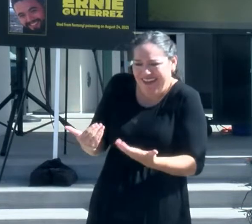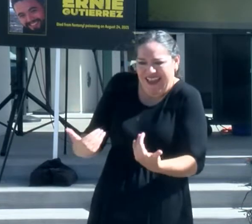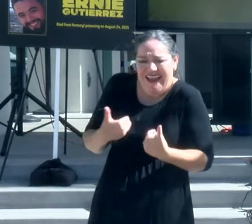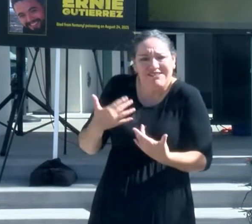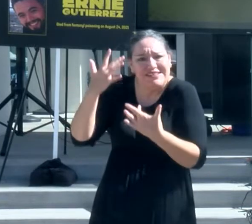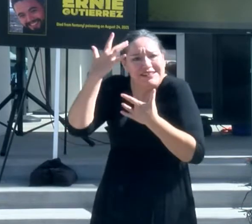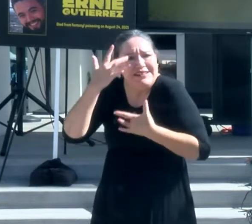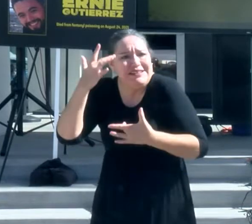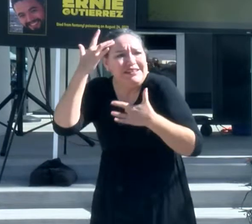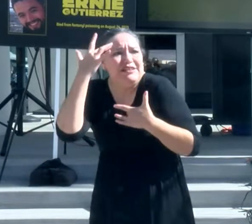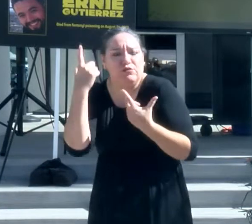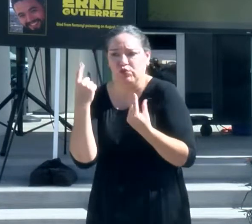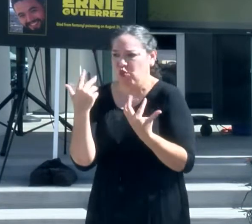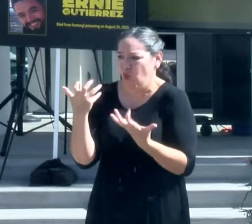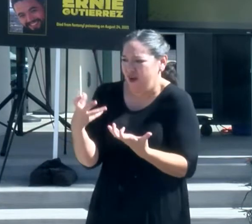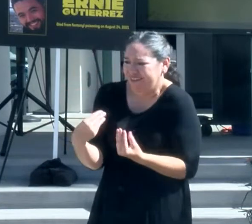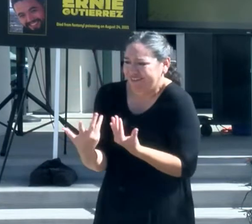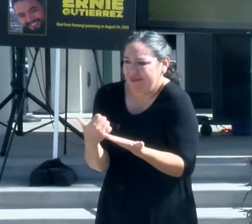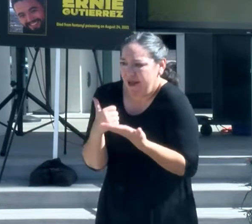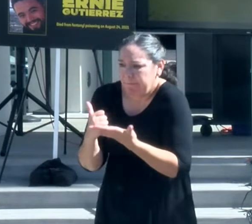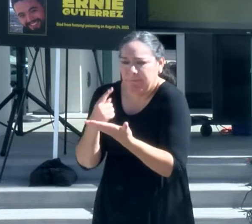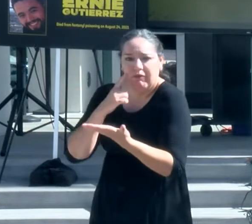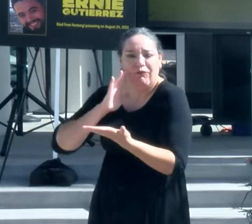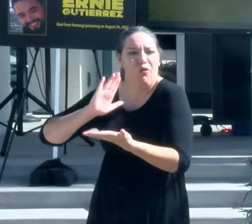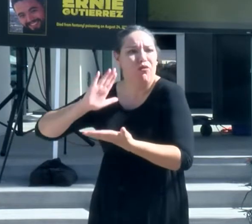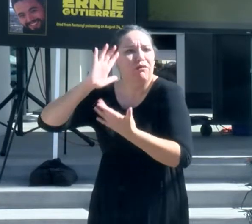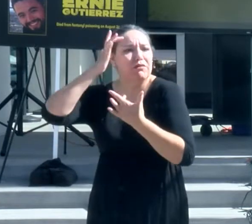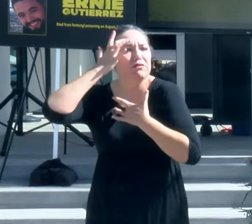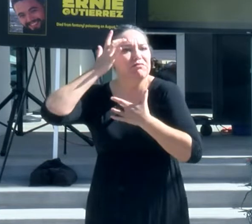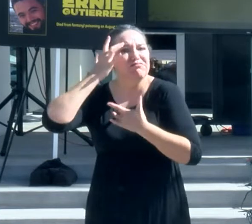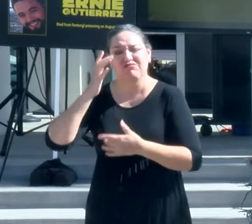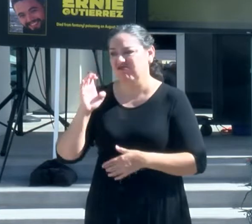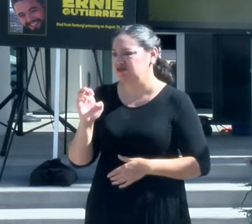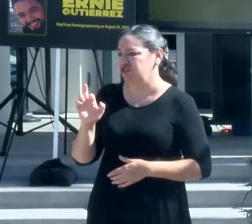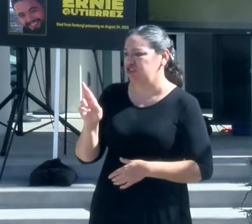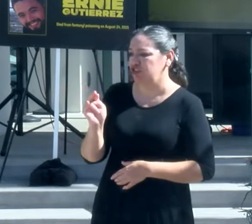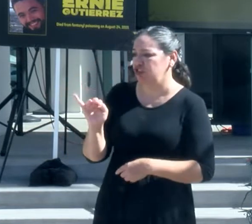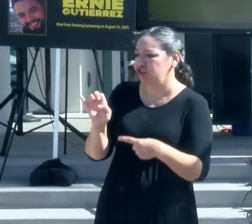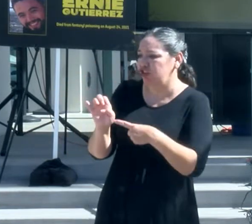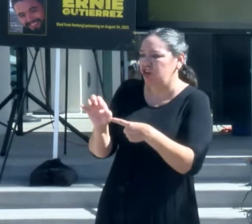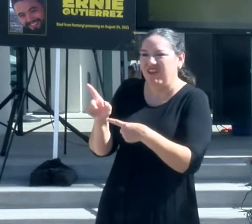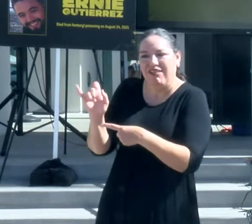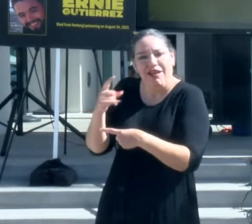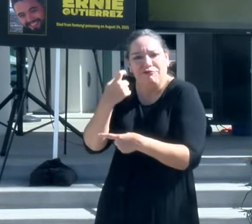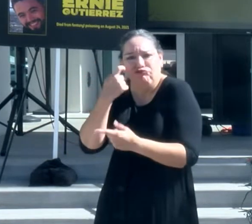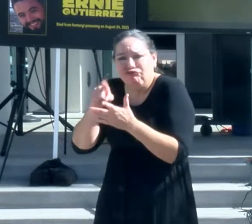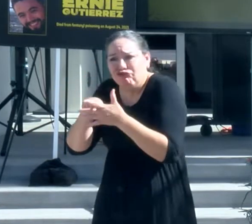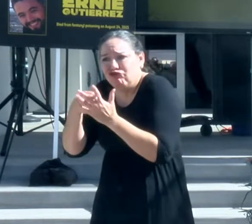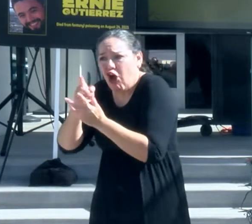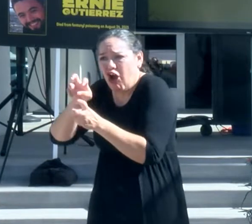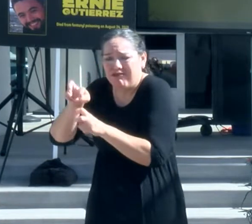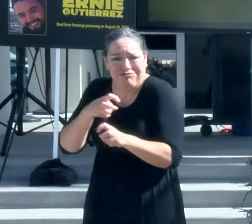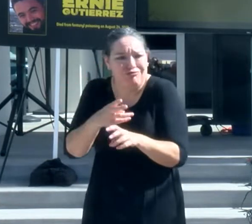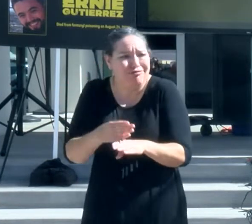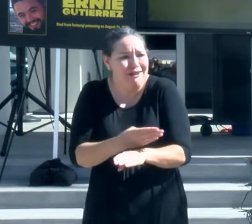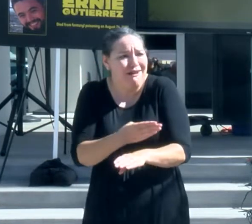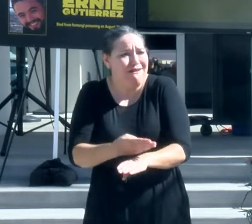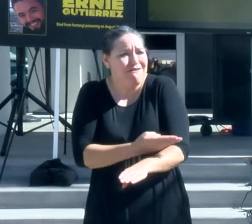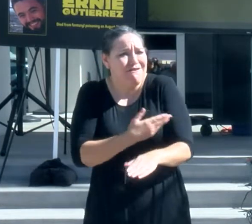and all you want to do is get them help for their disease. Ernie was just starting in his recovery, but fentanyl took him from